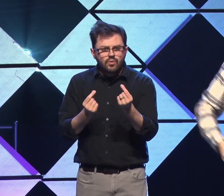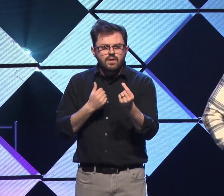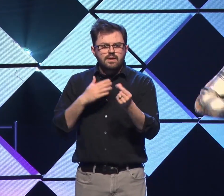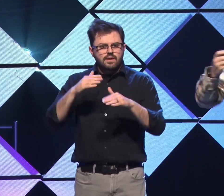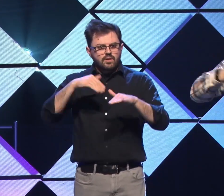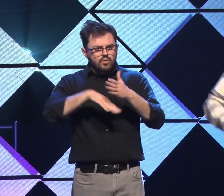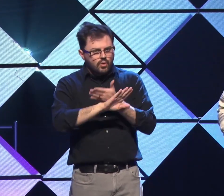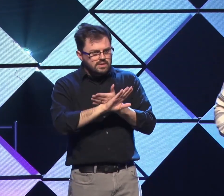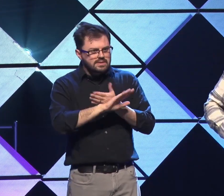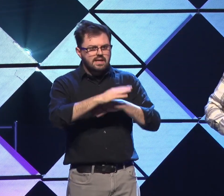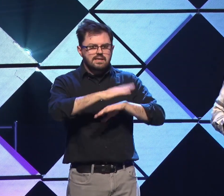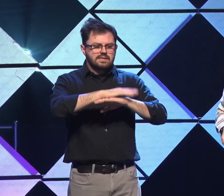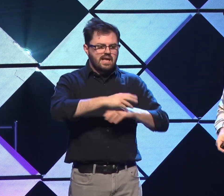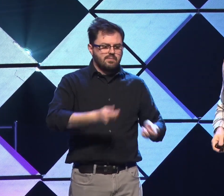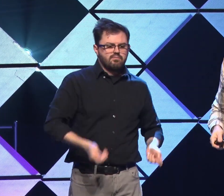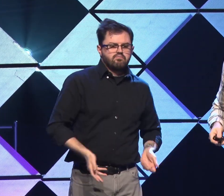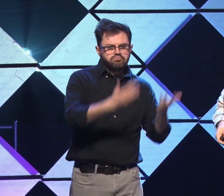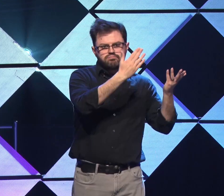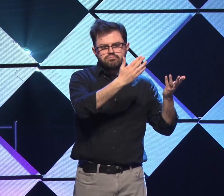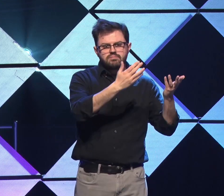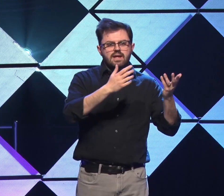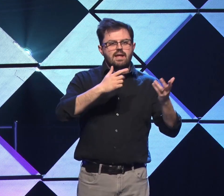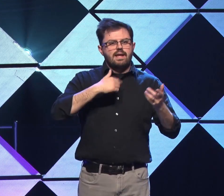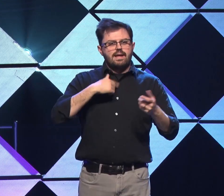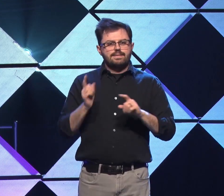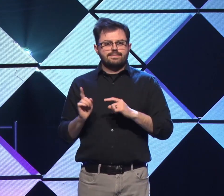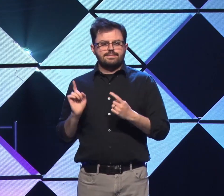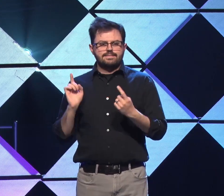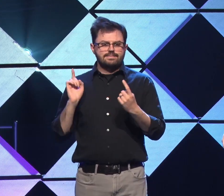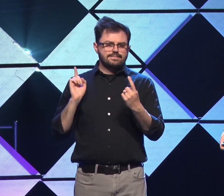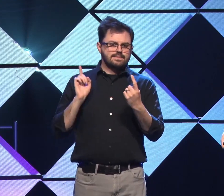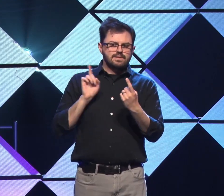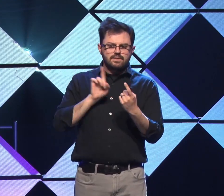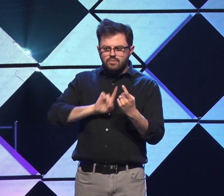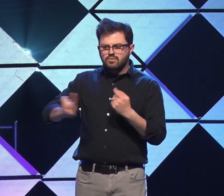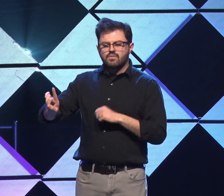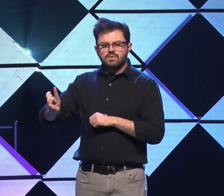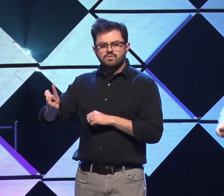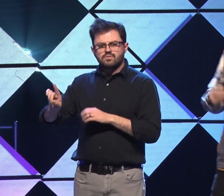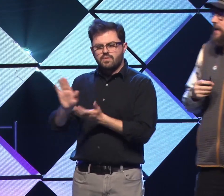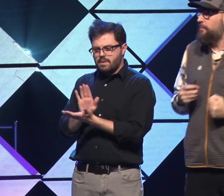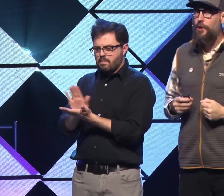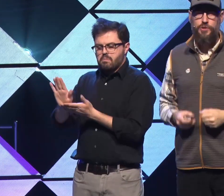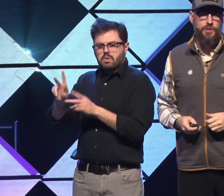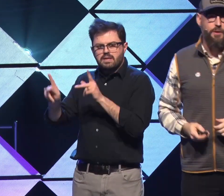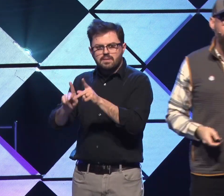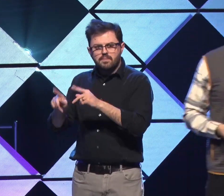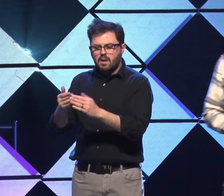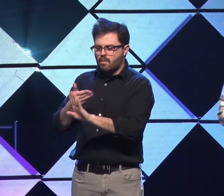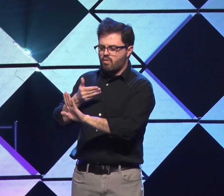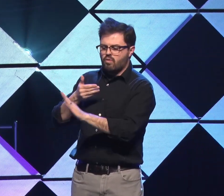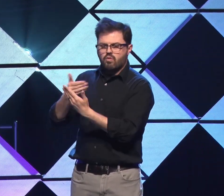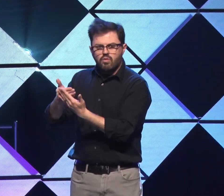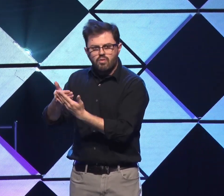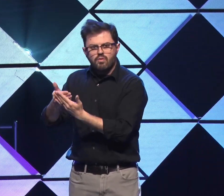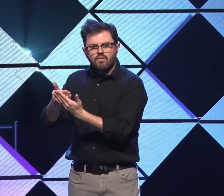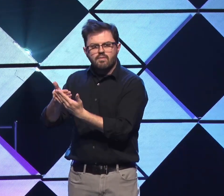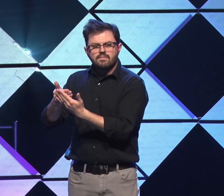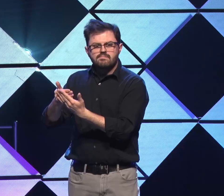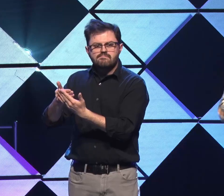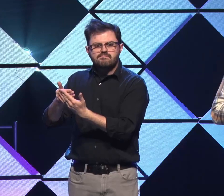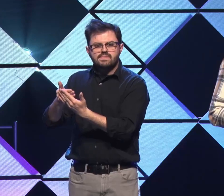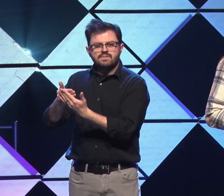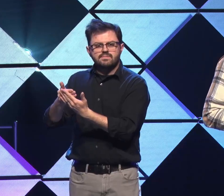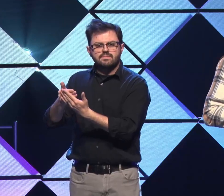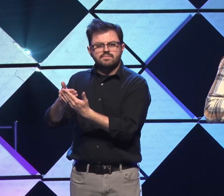in the outer court, turns over the temples, and then he goes right up next to the oppressed and the marginalized, gets right up close to them. Because